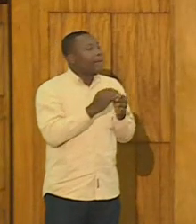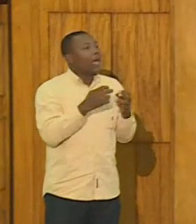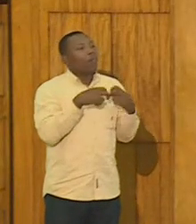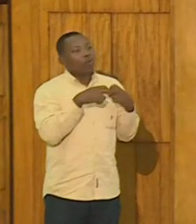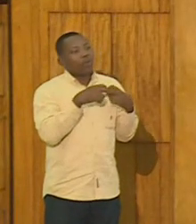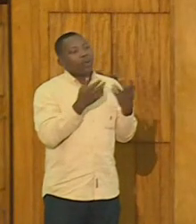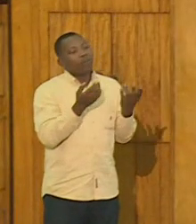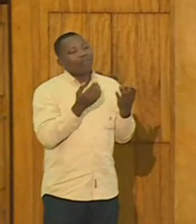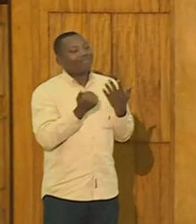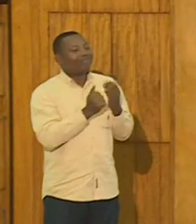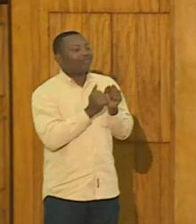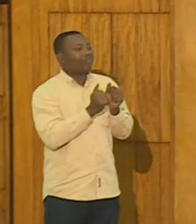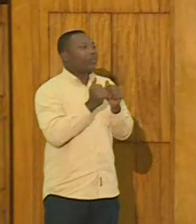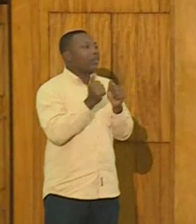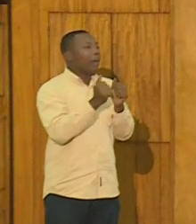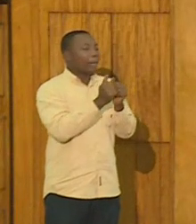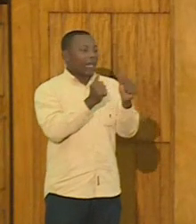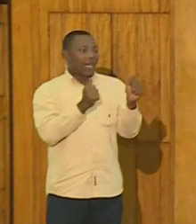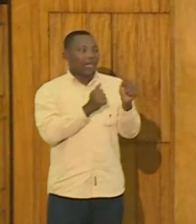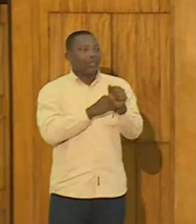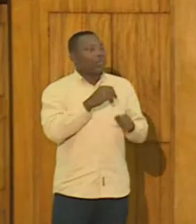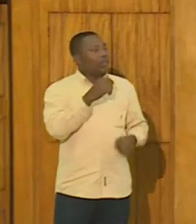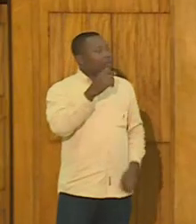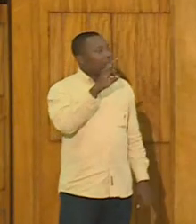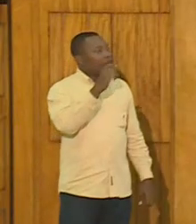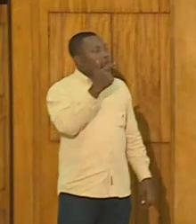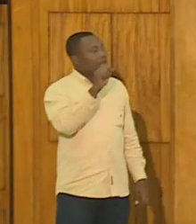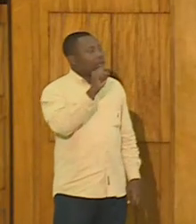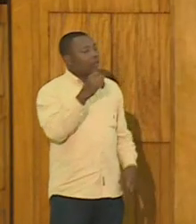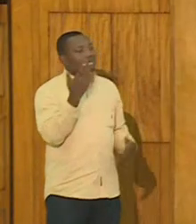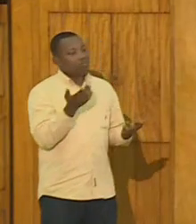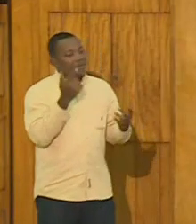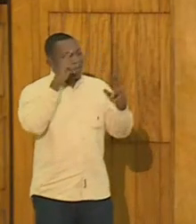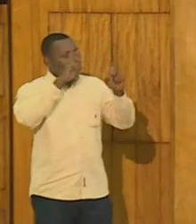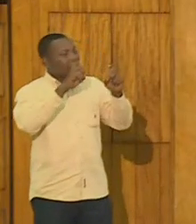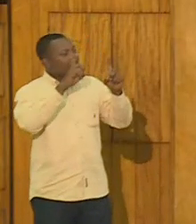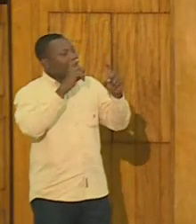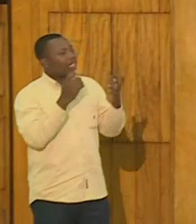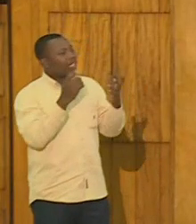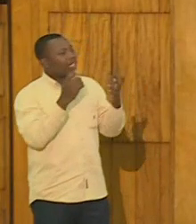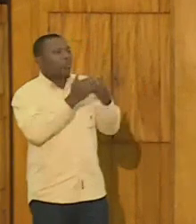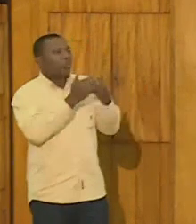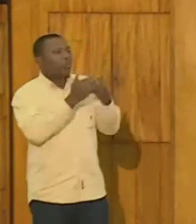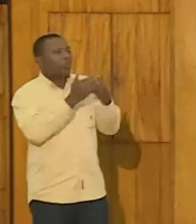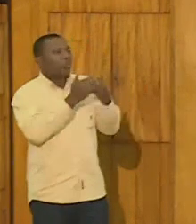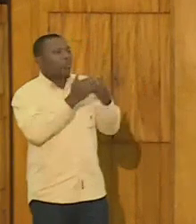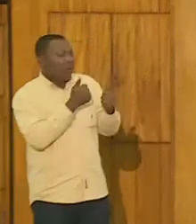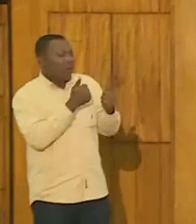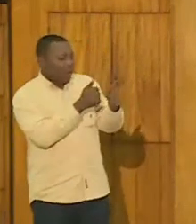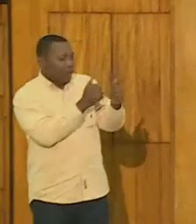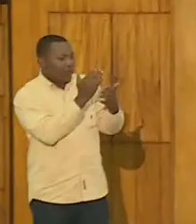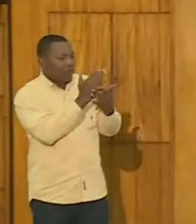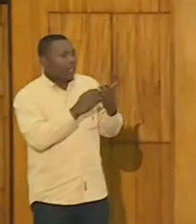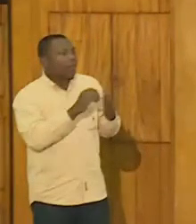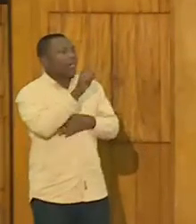behind the misdiagnosis, because the test process also follows some STIs. It's not all STIs that